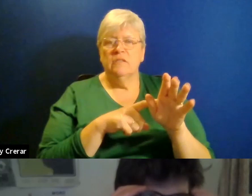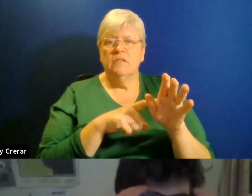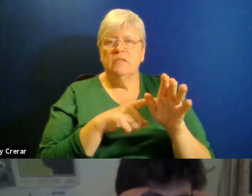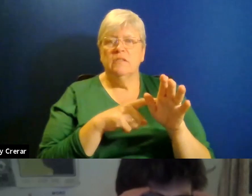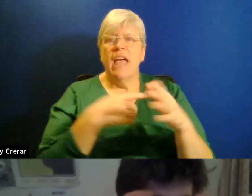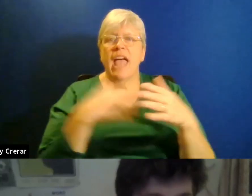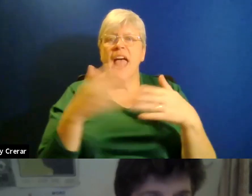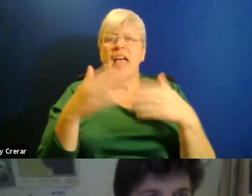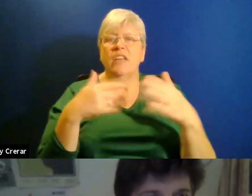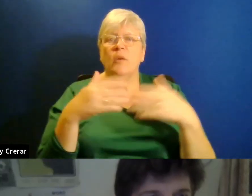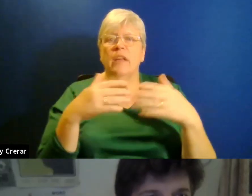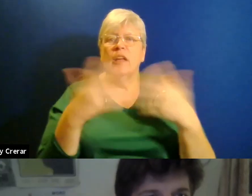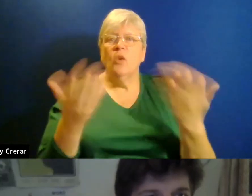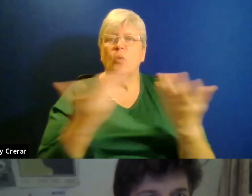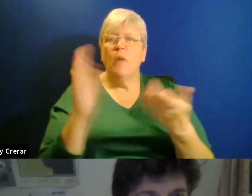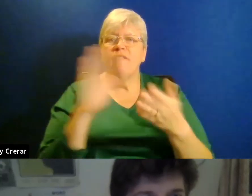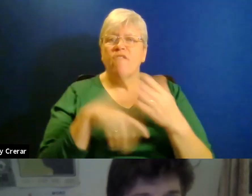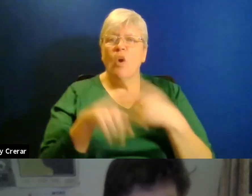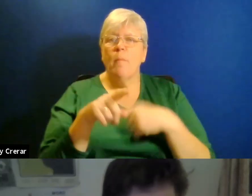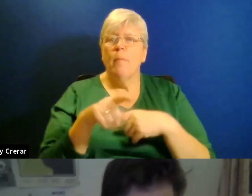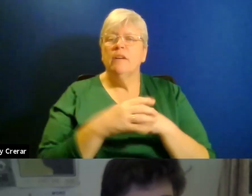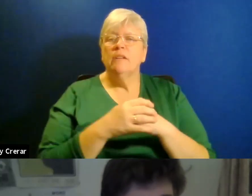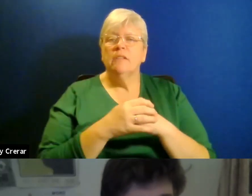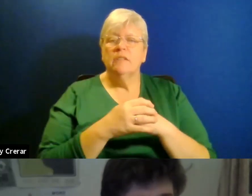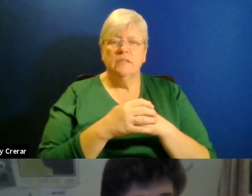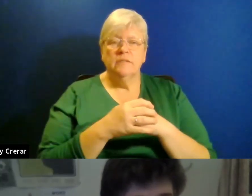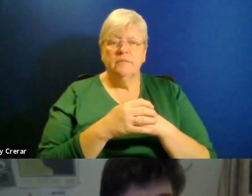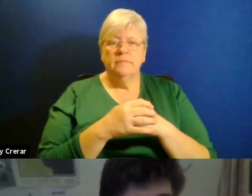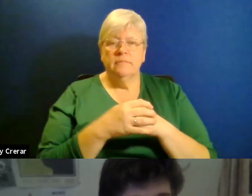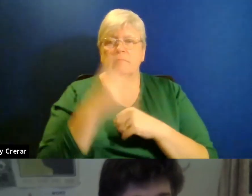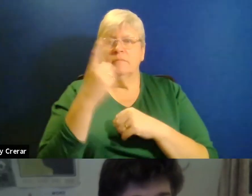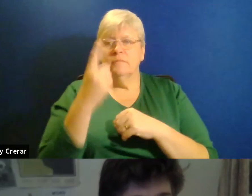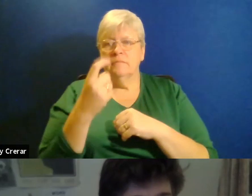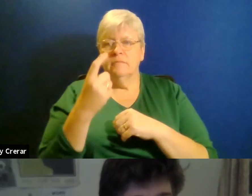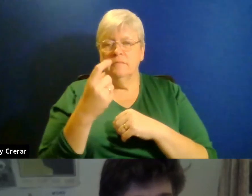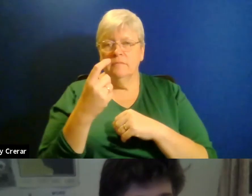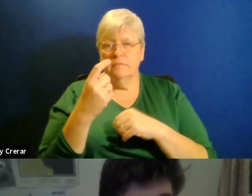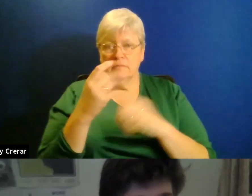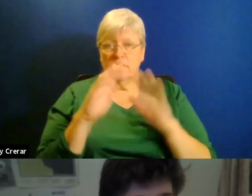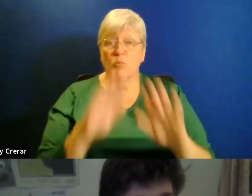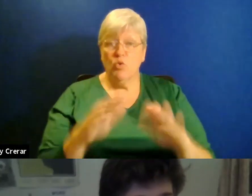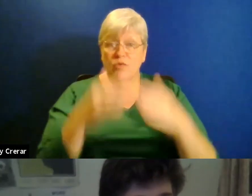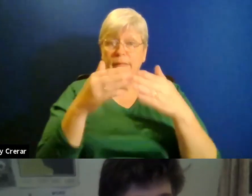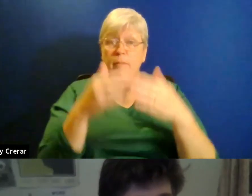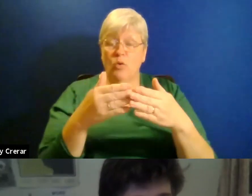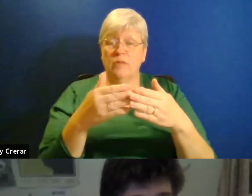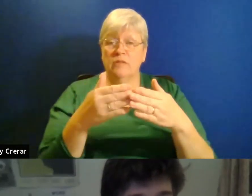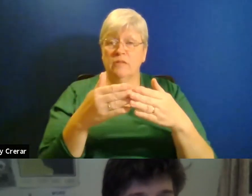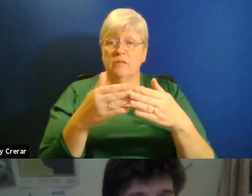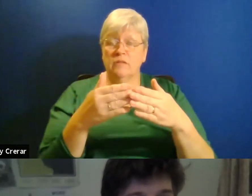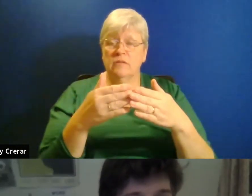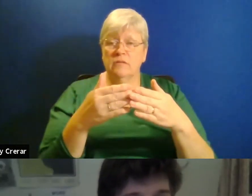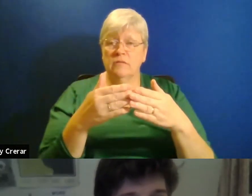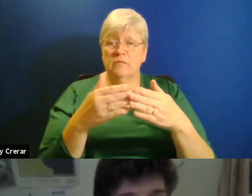Where can we pick those up? Where can we get those? You can get Pushing Out the Boat. I think it has always